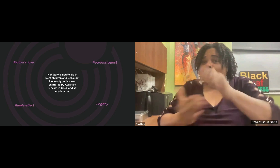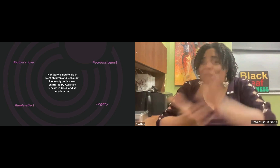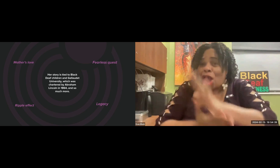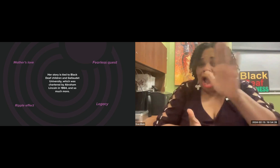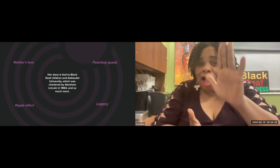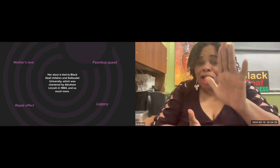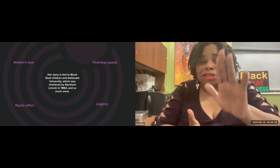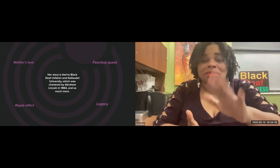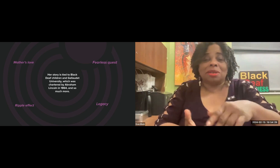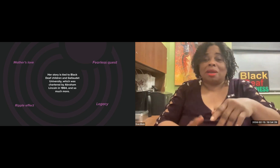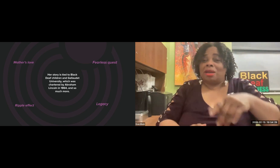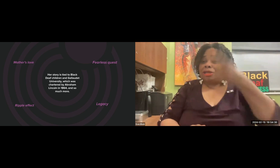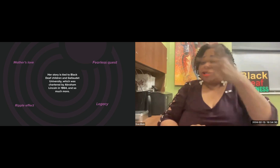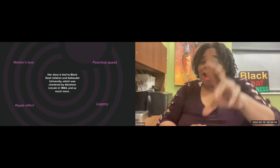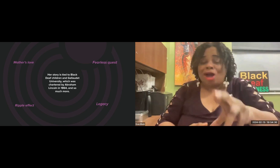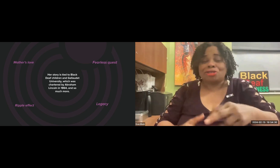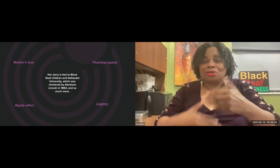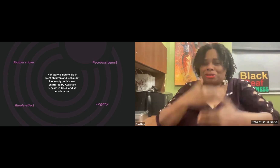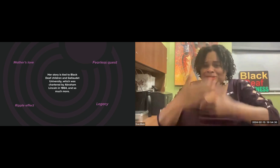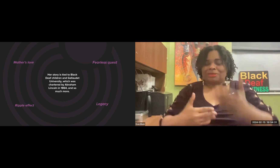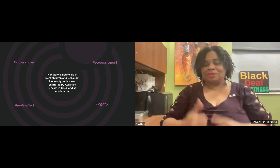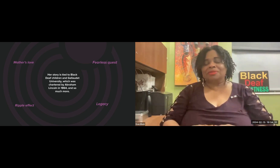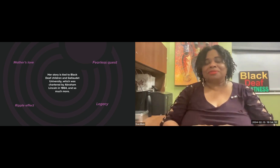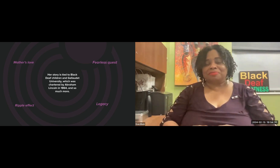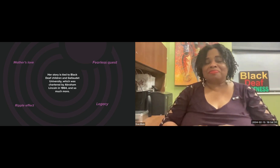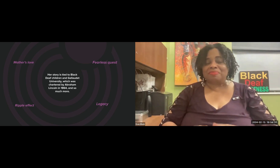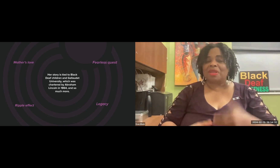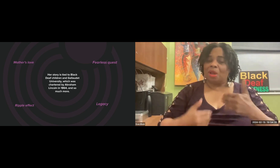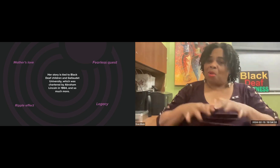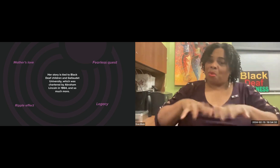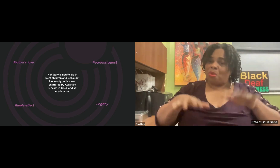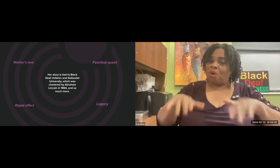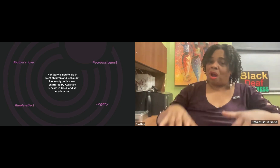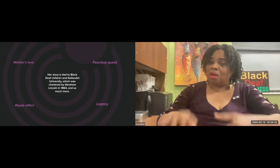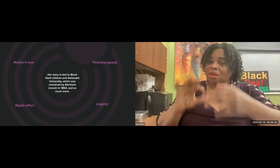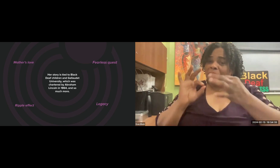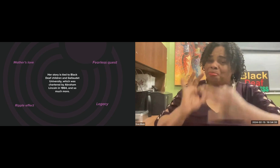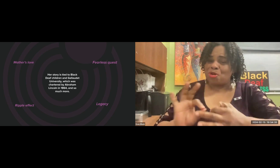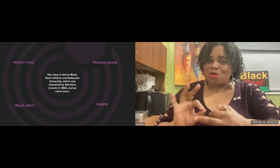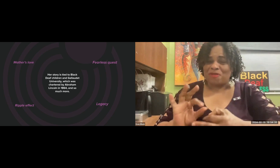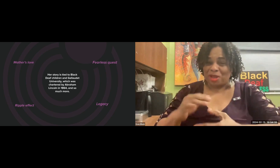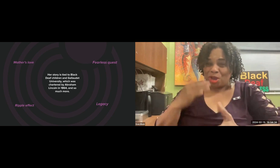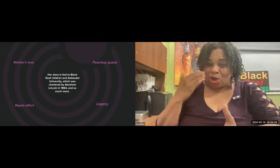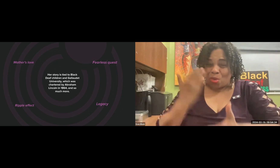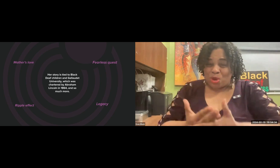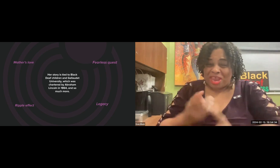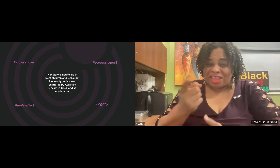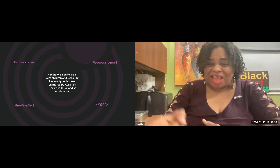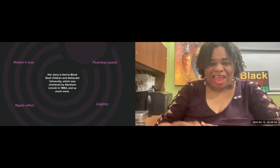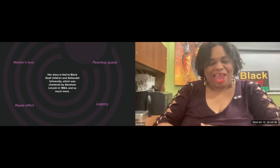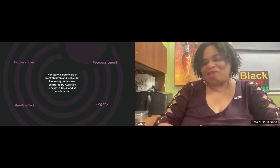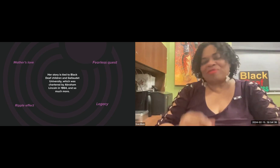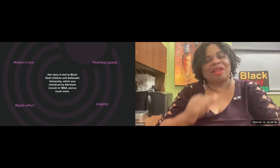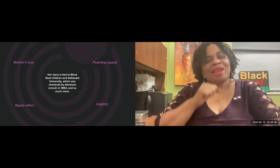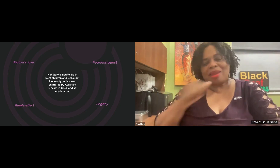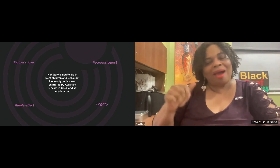gain high school diplomas and degrees, and then go on to college to get terminal degrees in their fields of study,